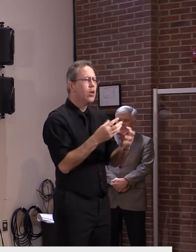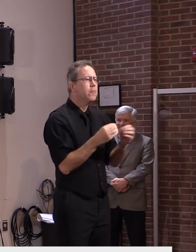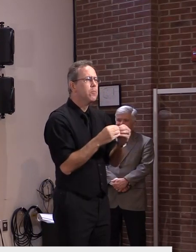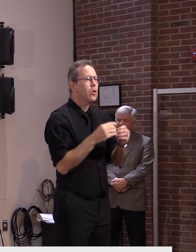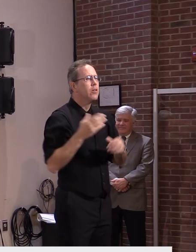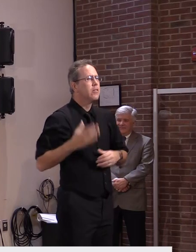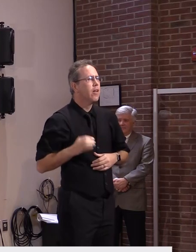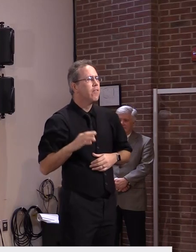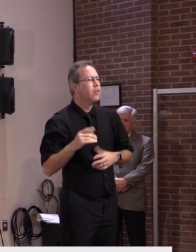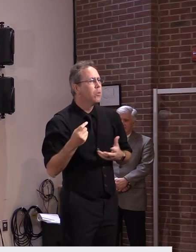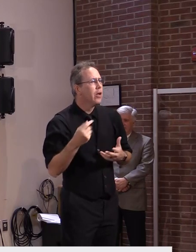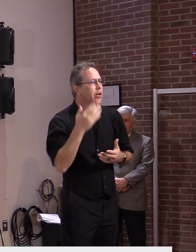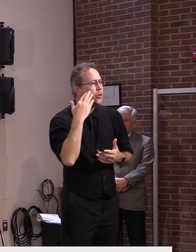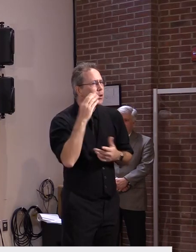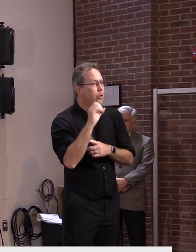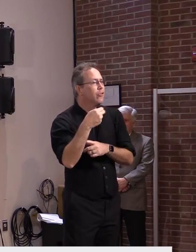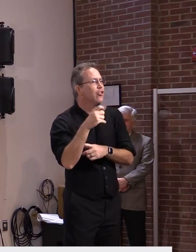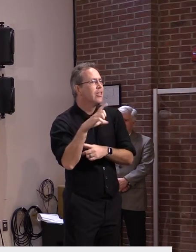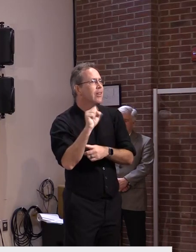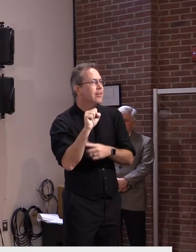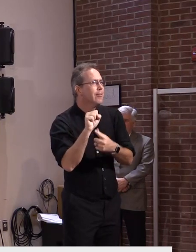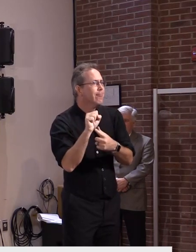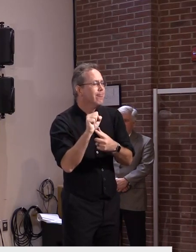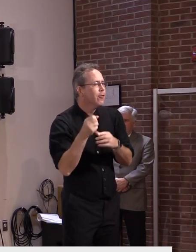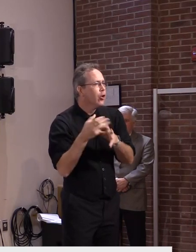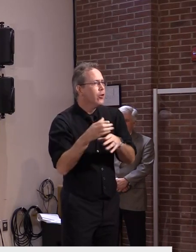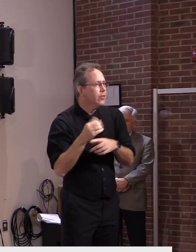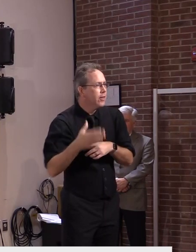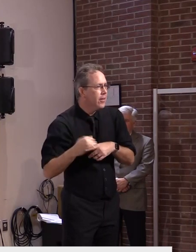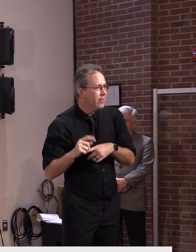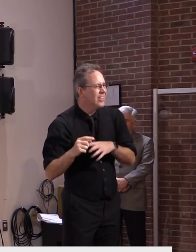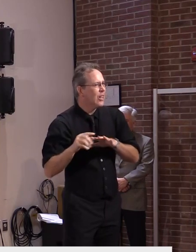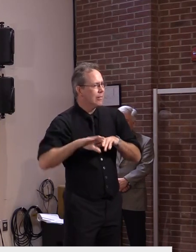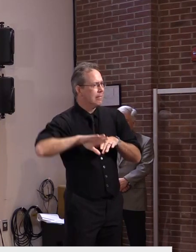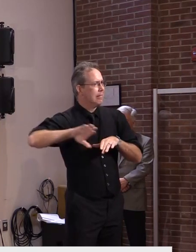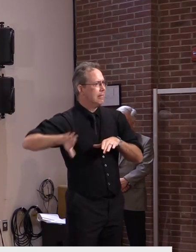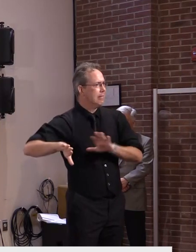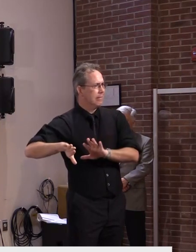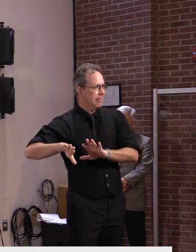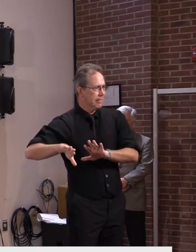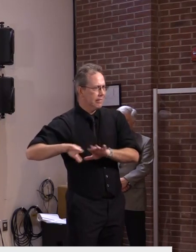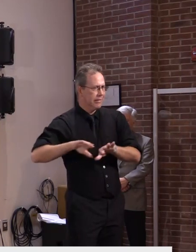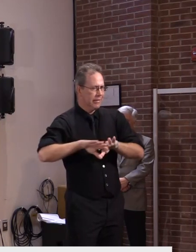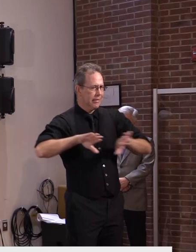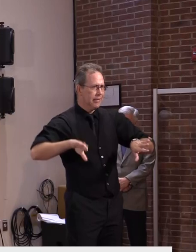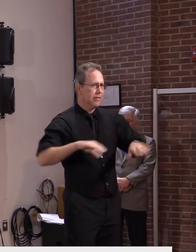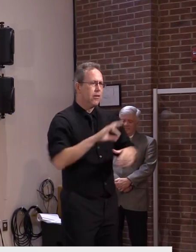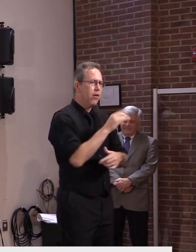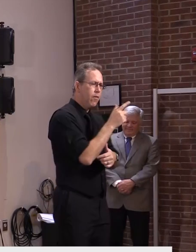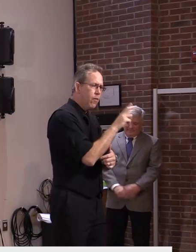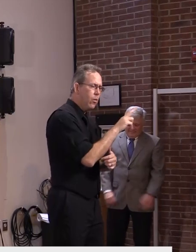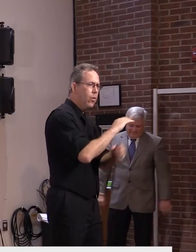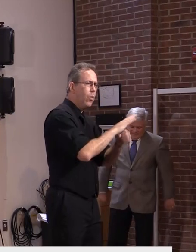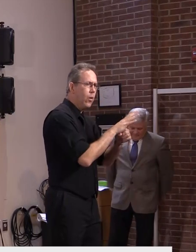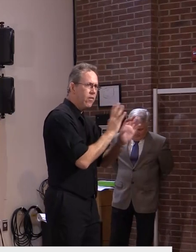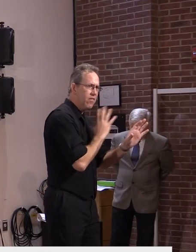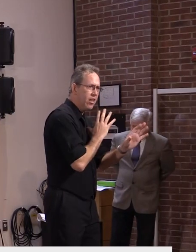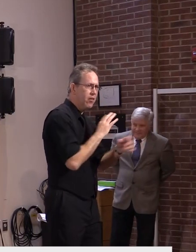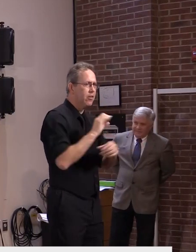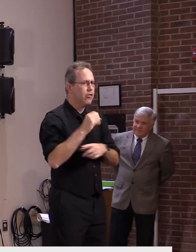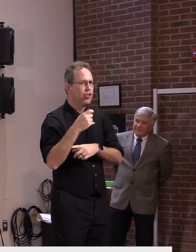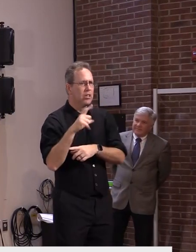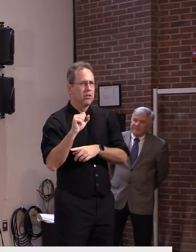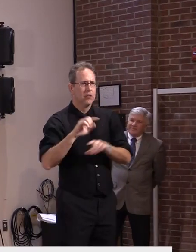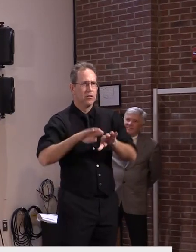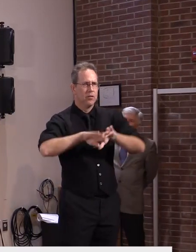vaccine. So I would probably isolate that one out for a period of time from any of the others.